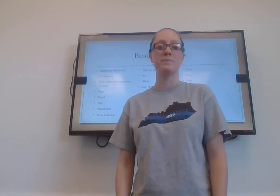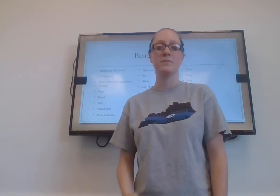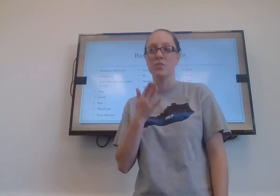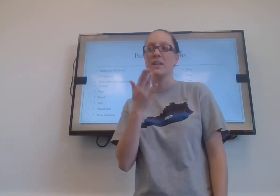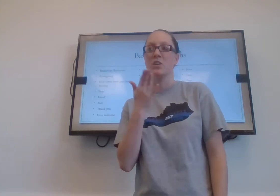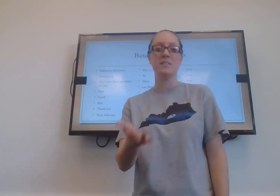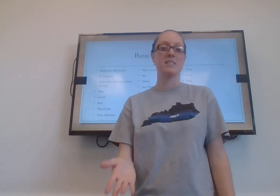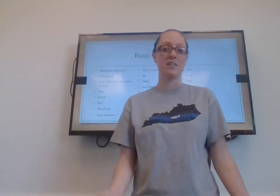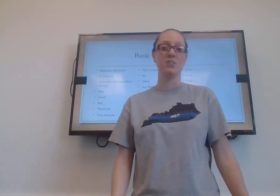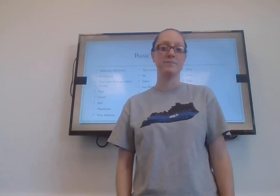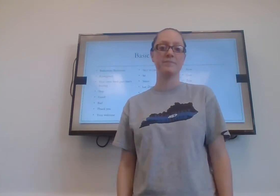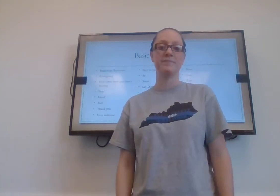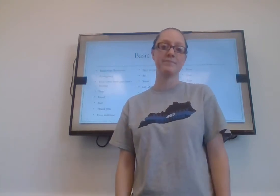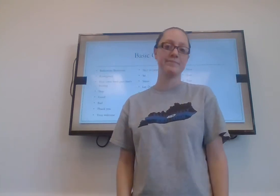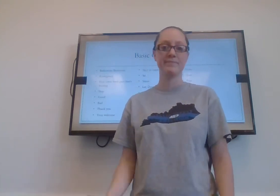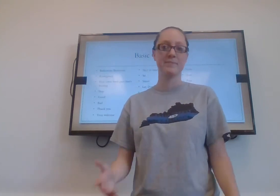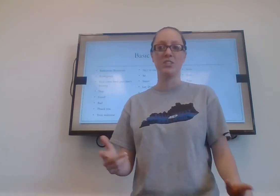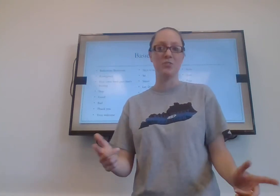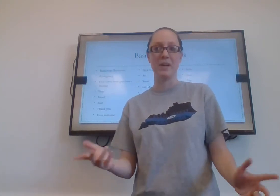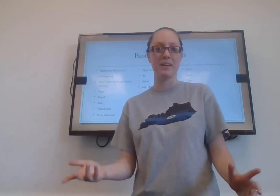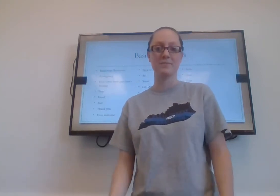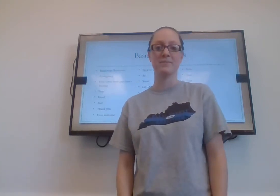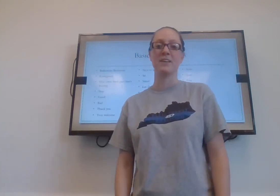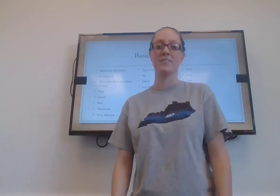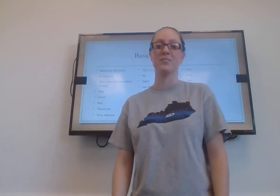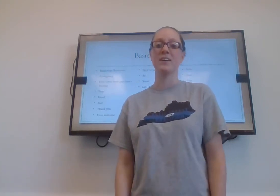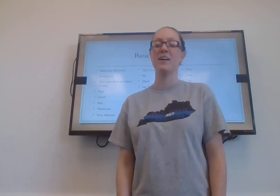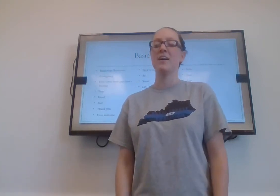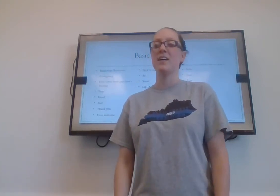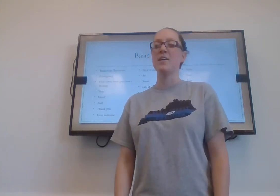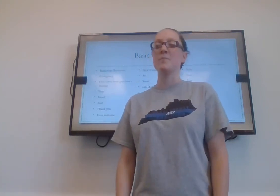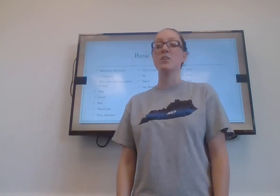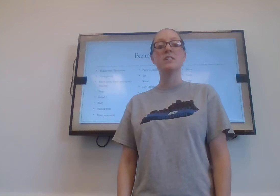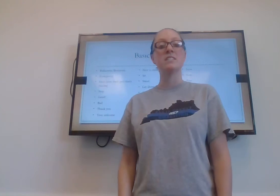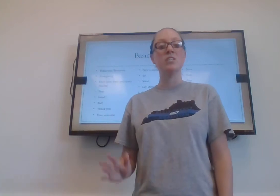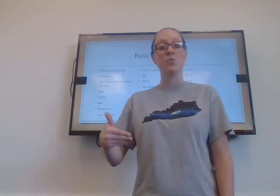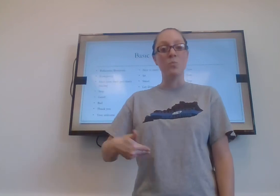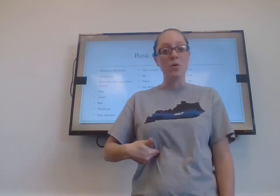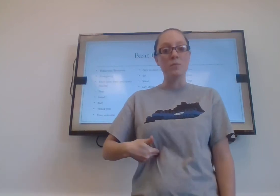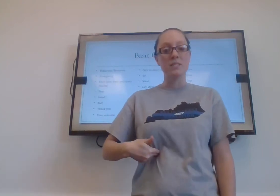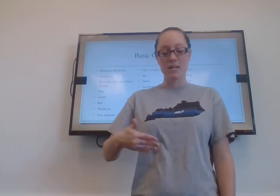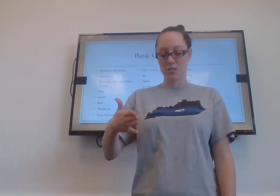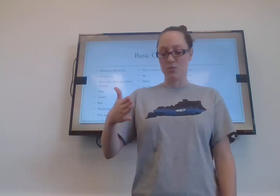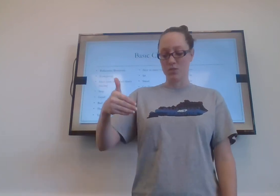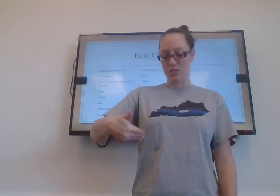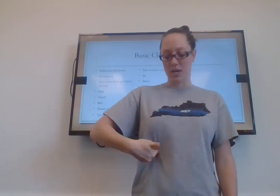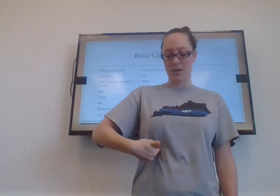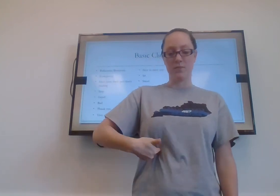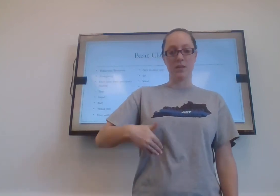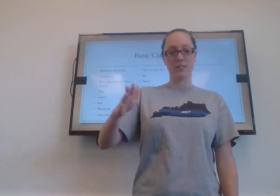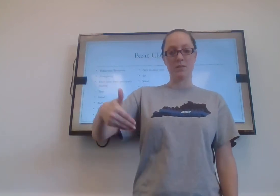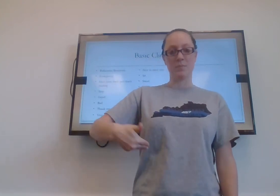So thank you means thank you to you back, kind of deal. There is a you're welcome sign, so it just kind of hits up